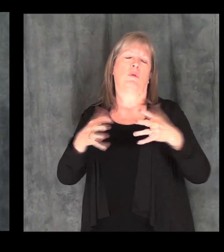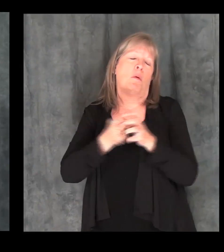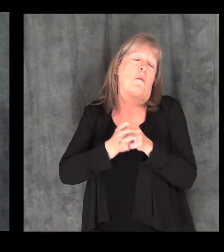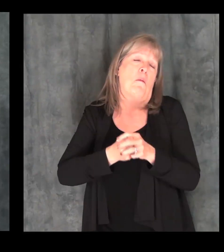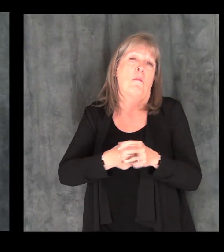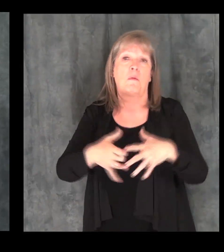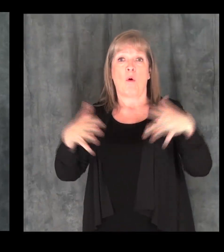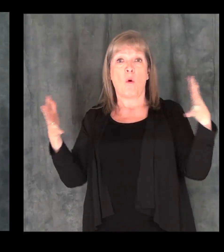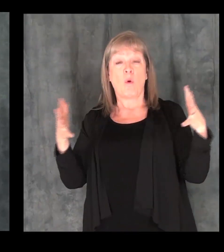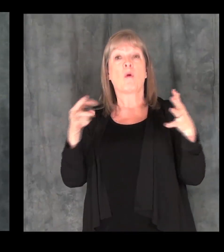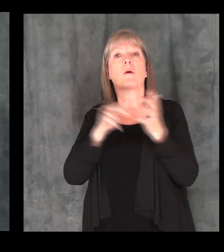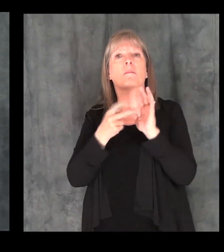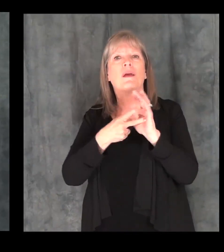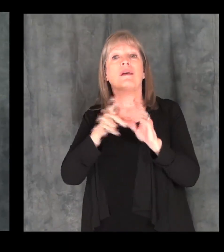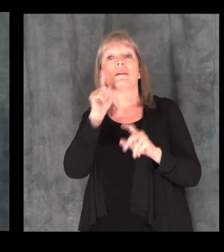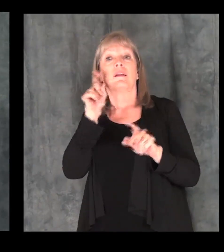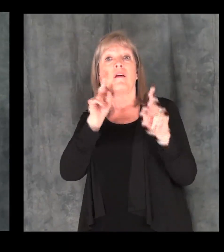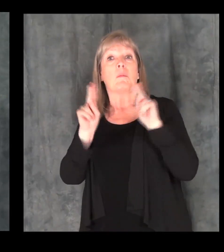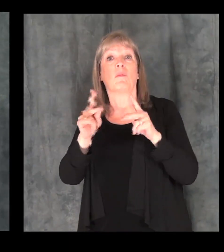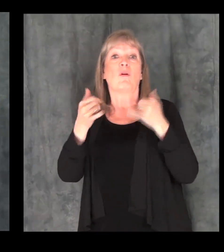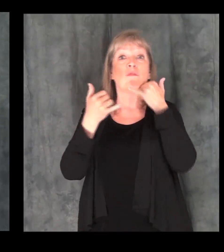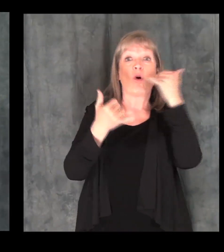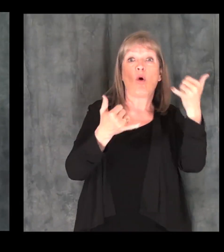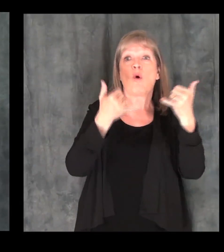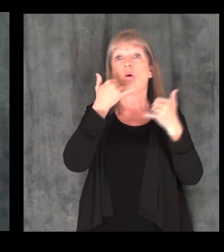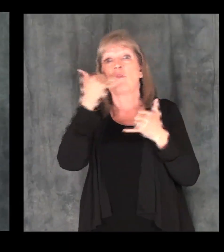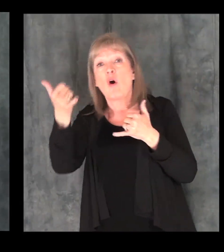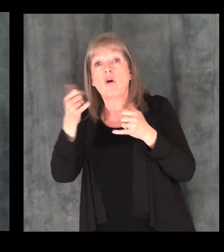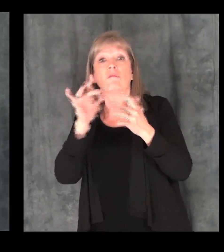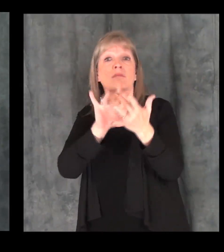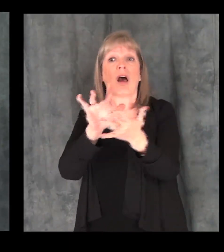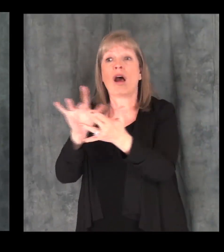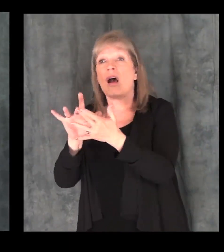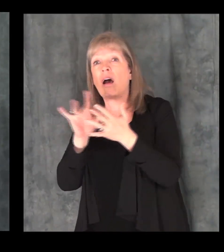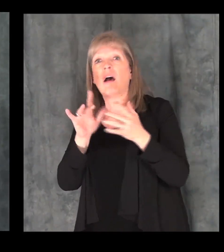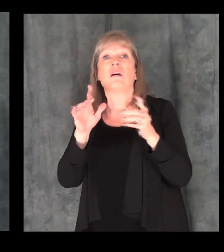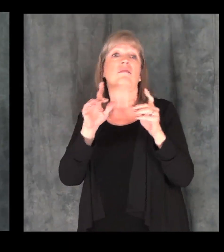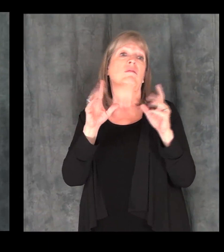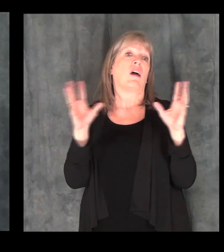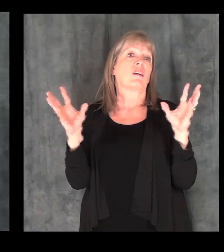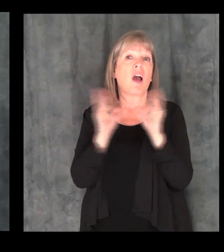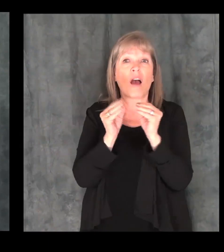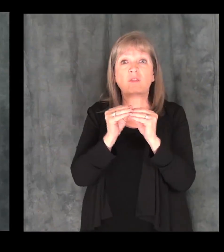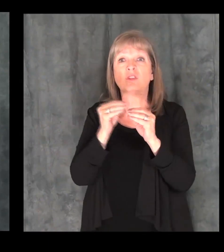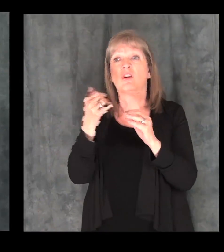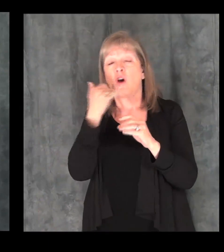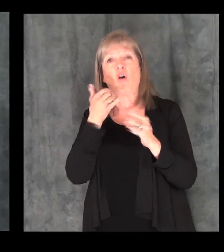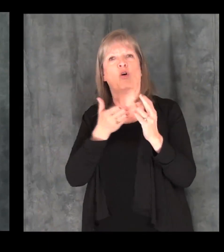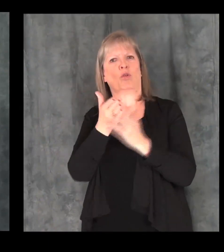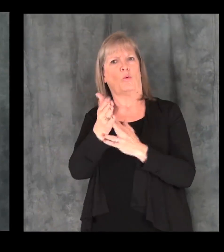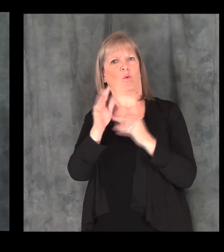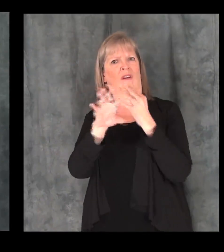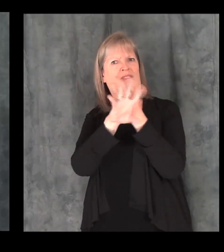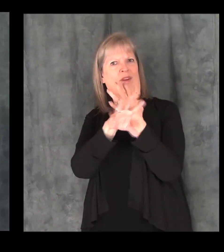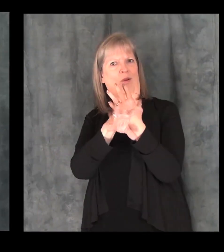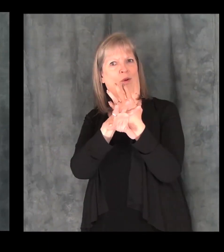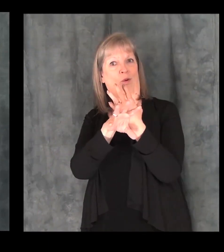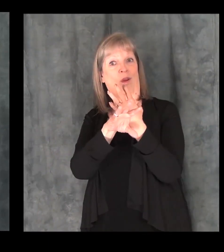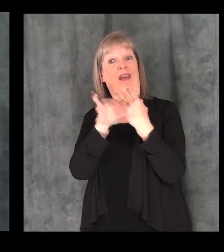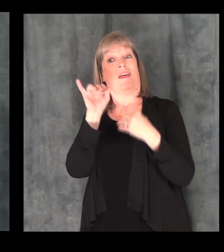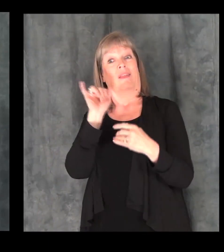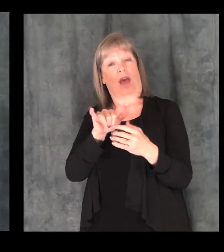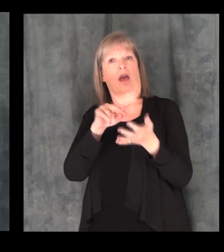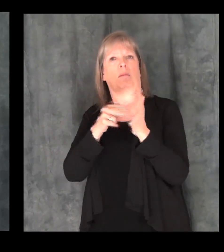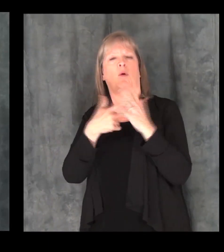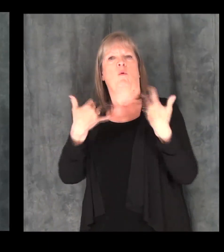deaf people can make phone calls and make other kind of conference calls through the video medium, which we know makes a huge impact on